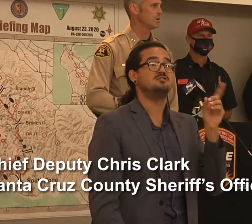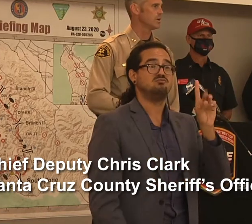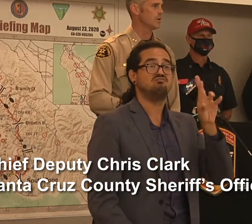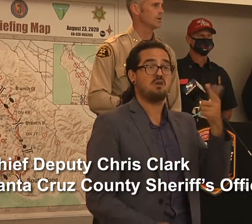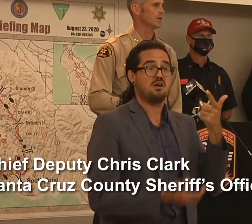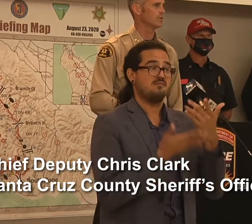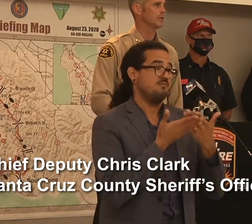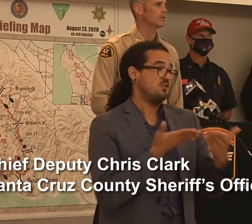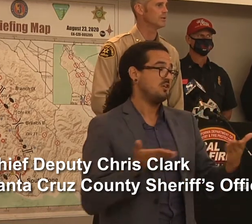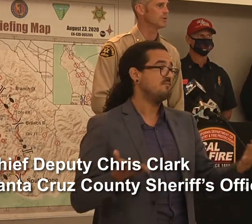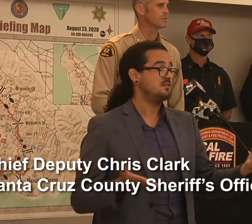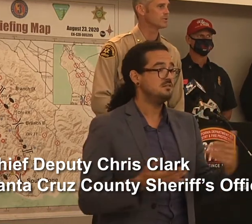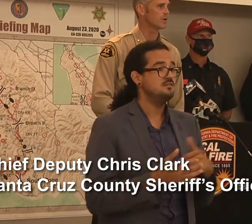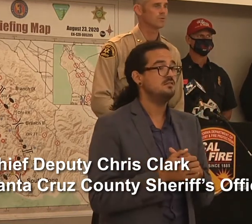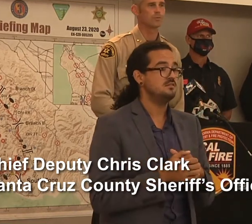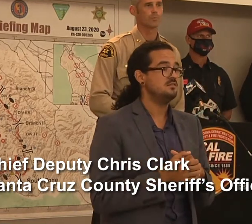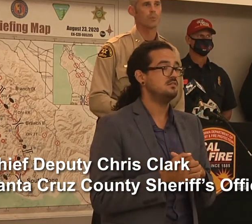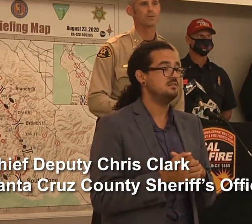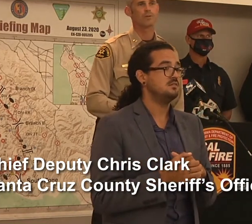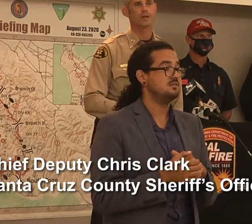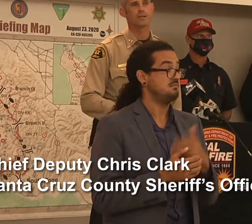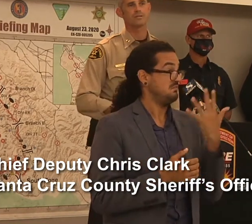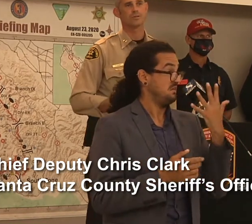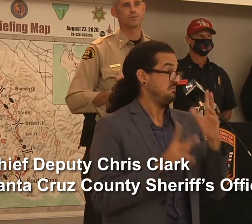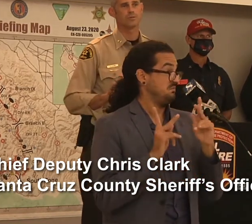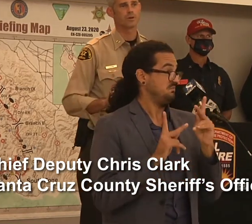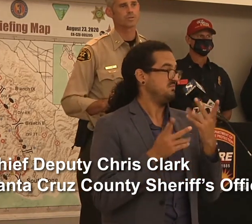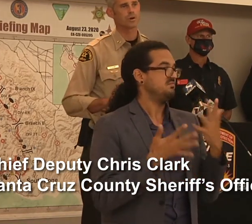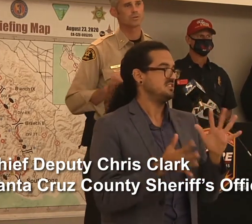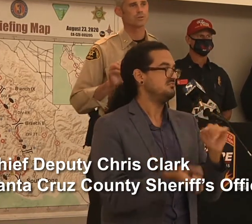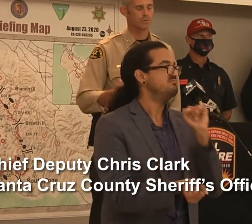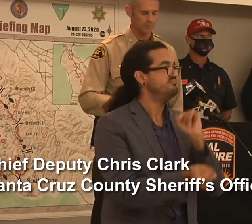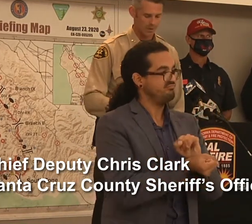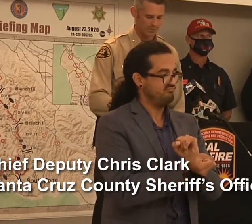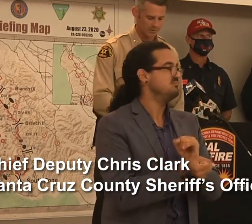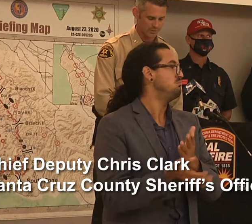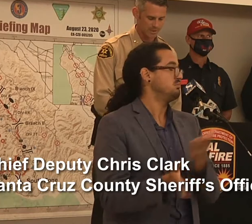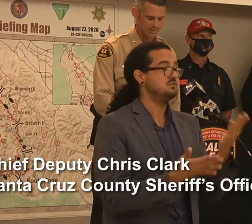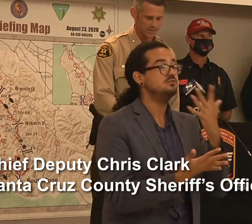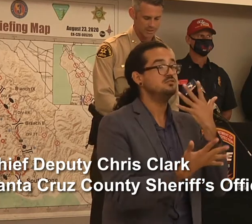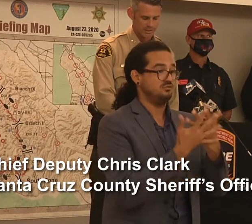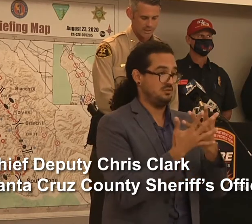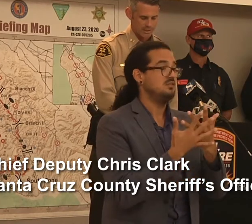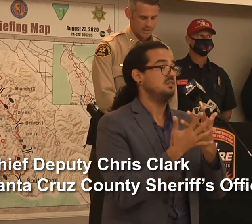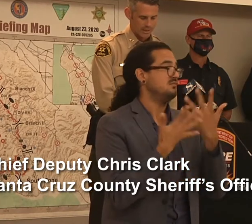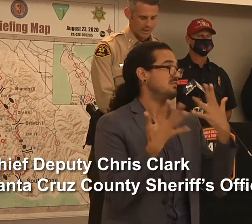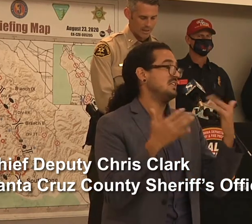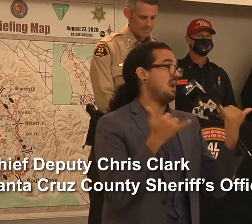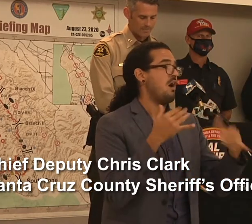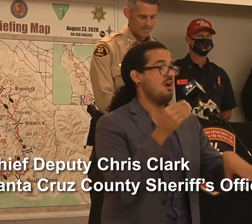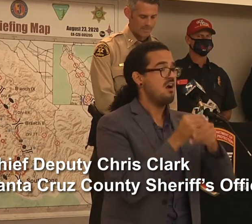with a litany of different charges, from weapons violations to drug charges, stolen property, as I mentioned.